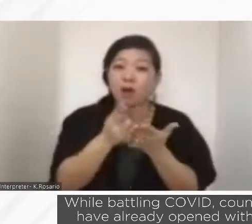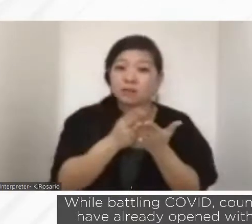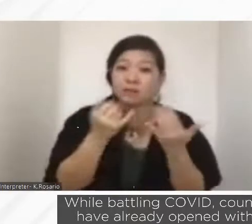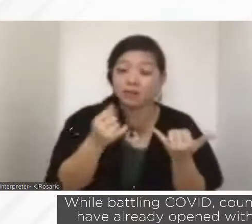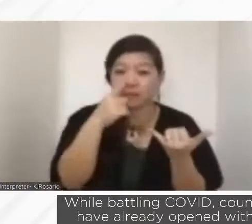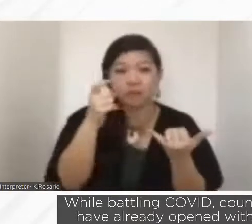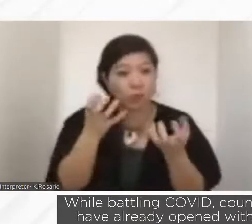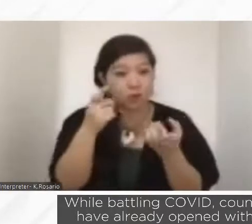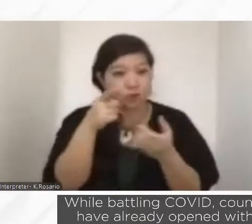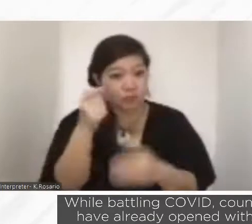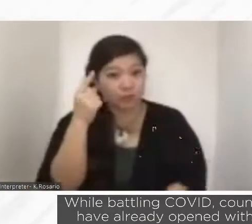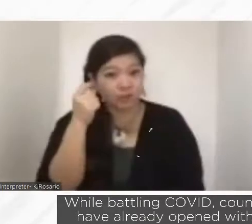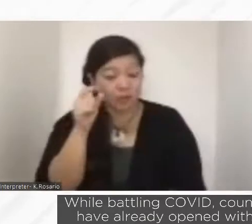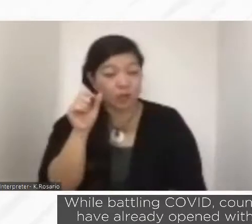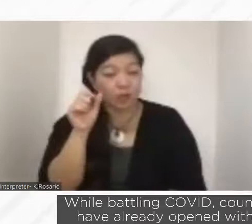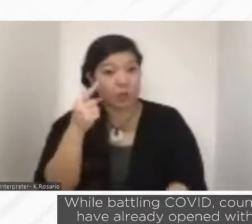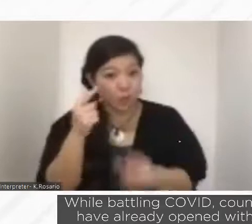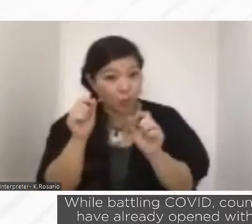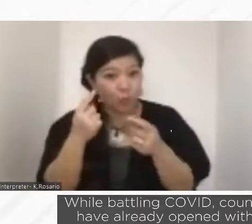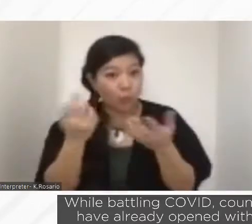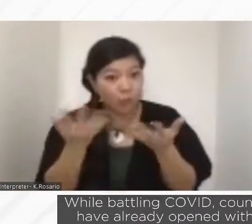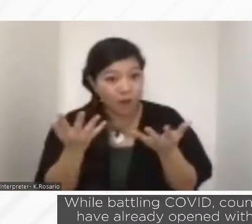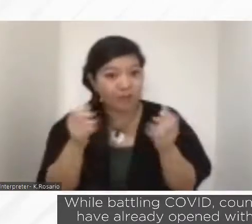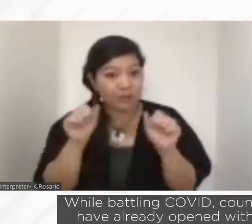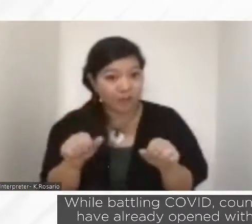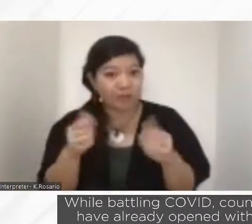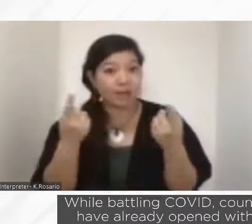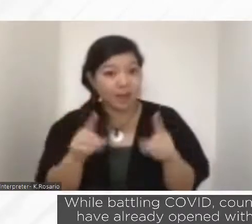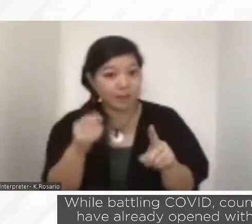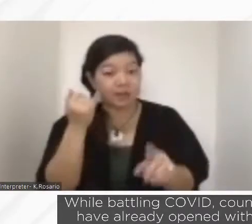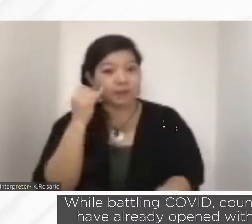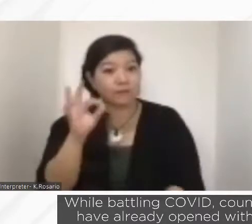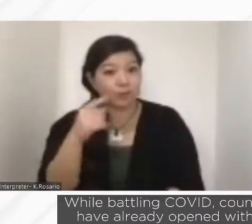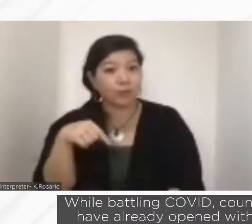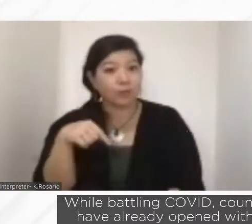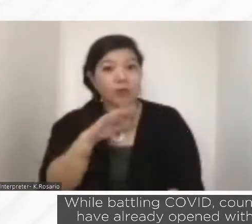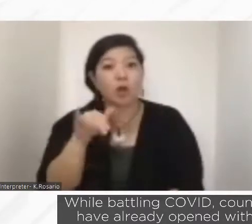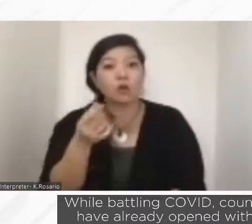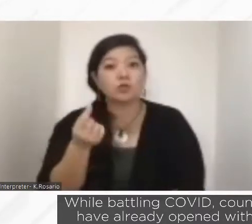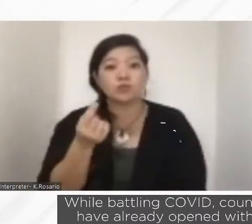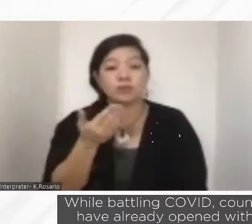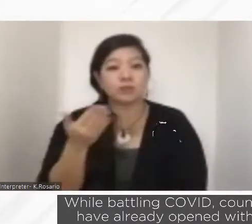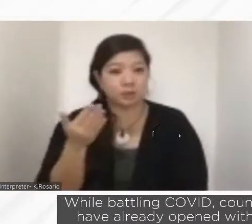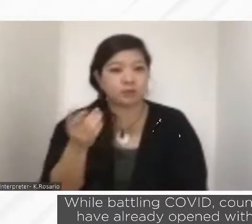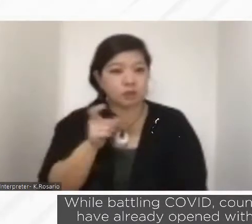want you to understand what can happen if we all do our part and get this virus under